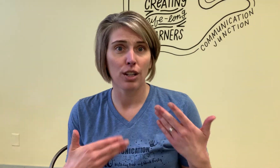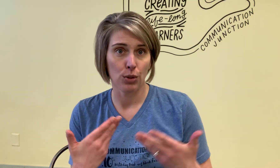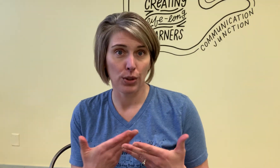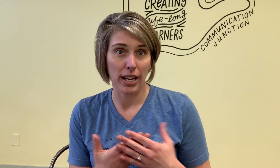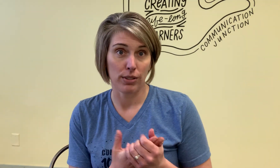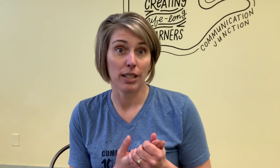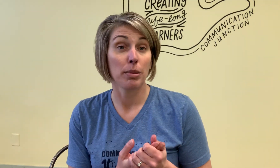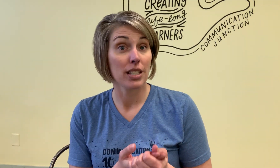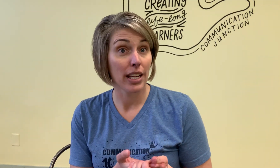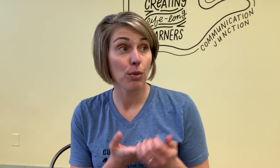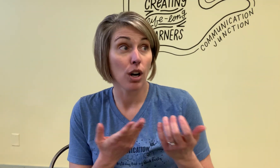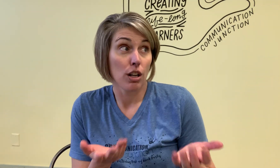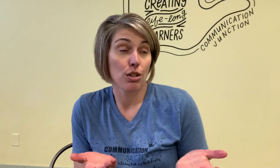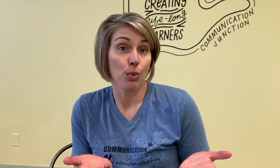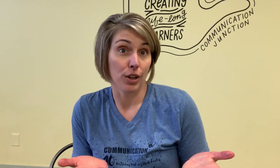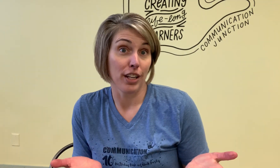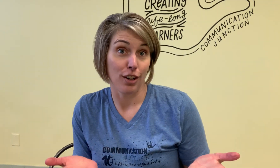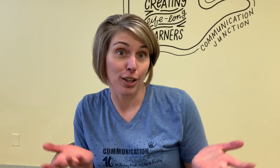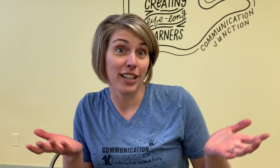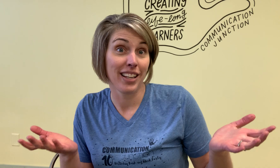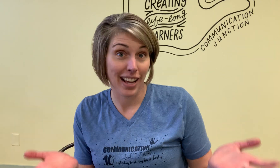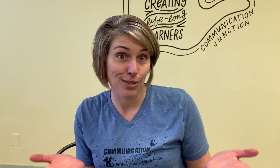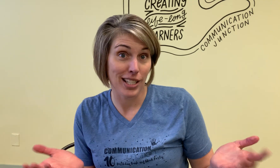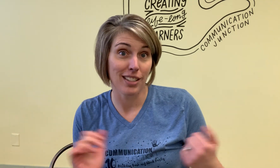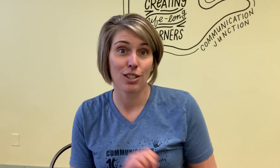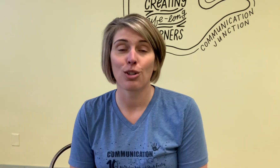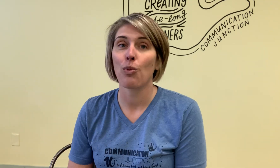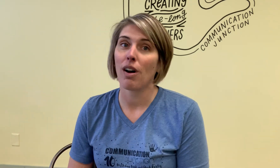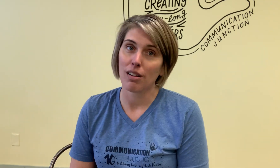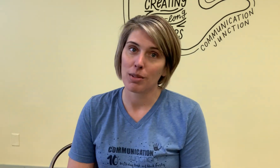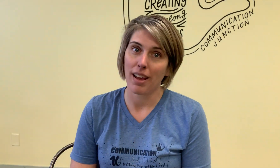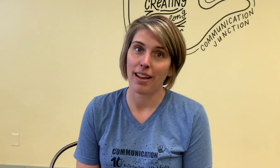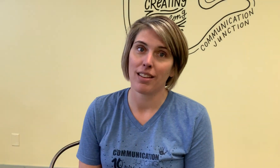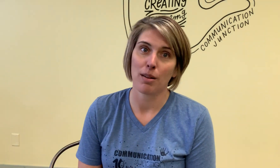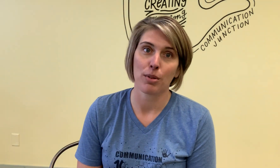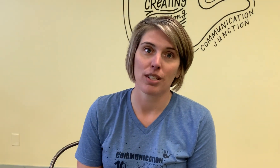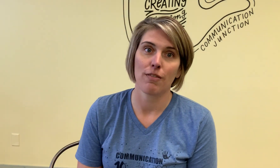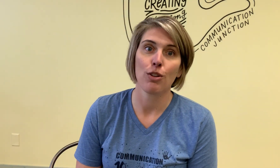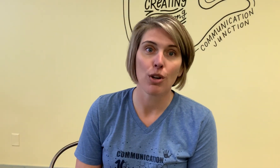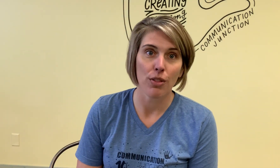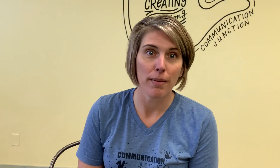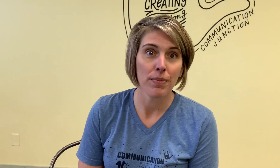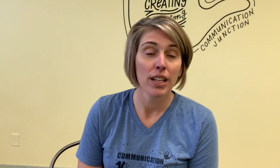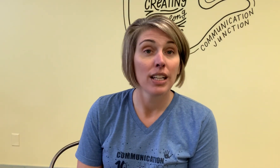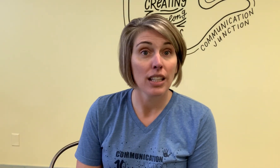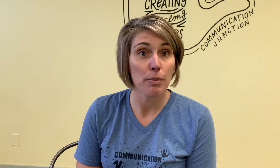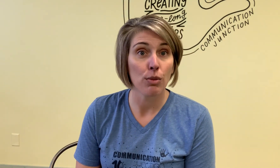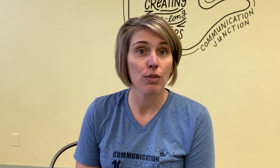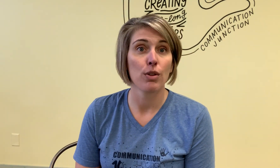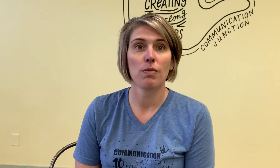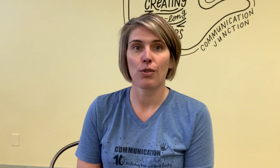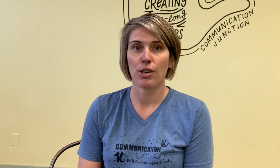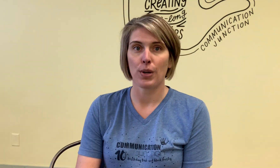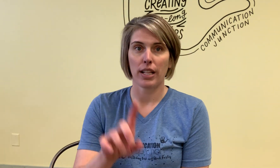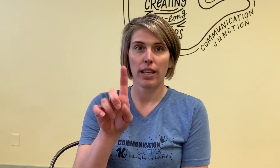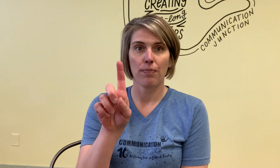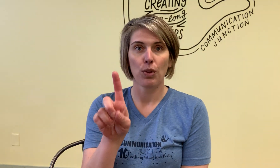rote counting. But today we're also working on counting. So you're welcome to add the numbers in if you know them. Let me review them for you quickly.